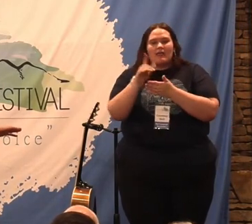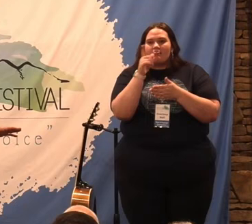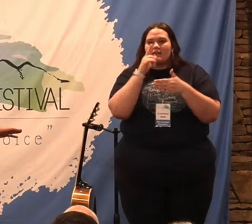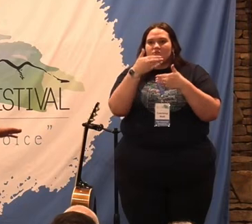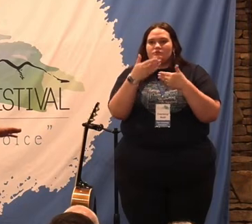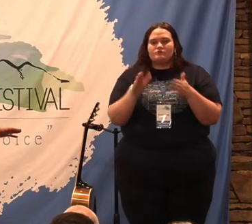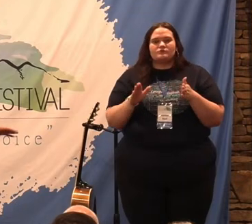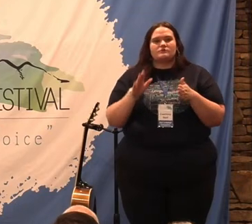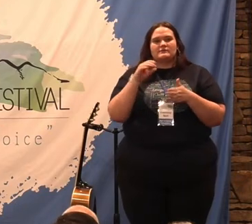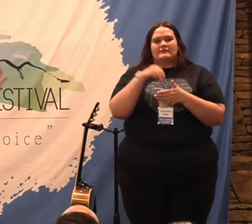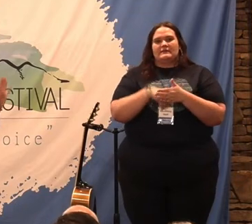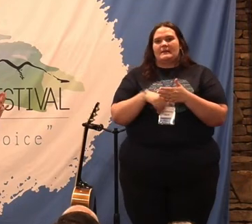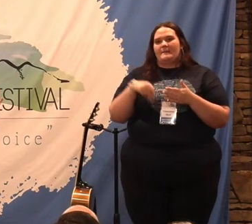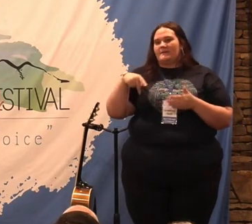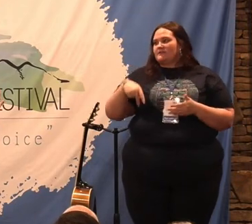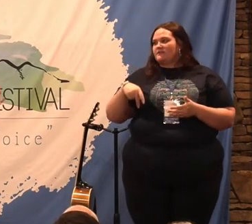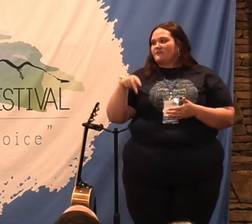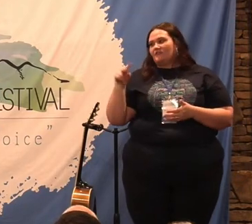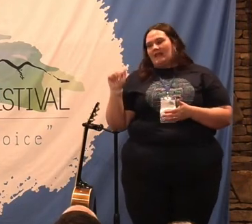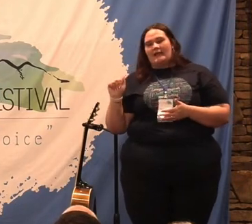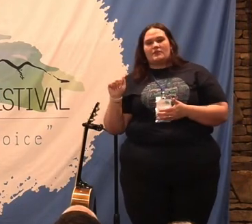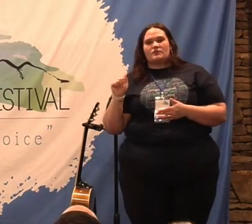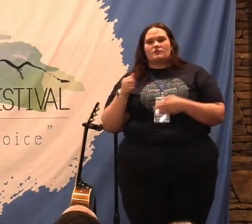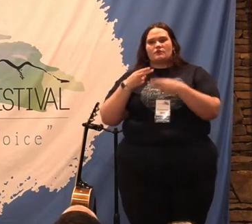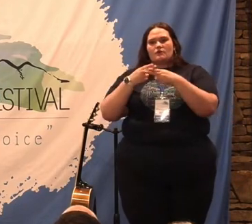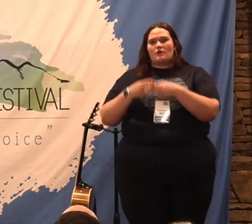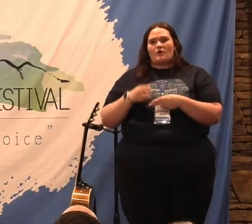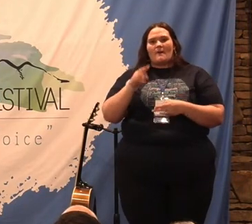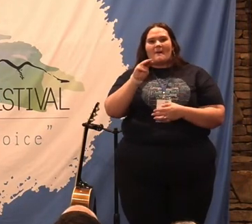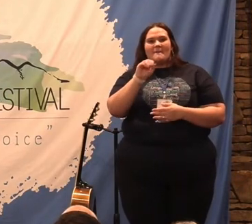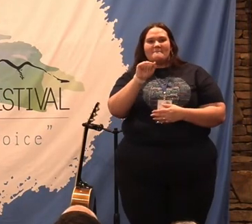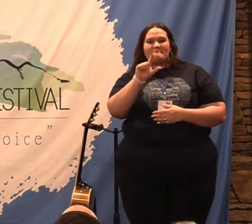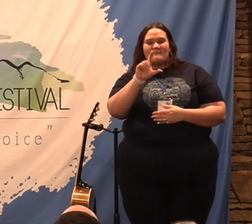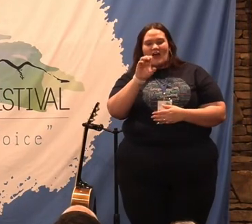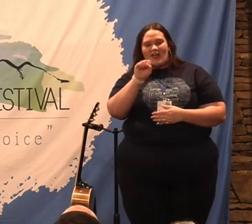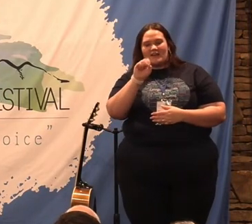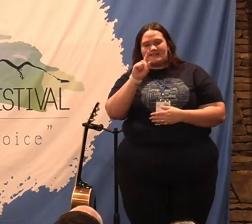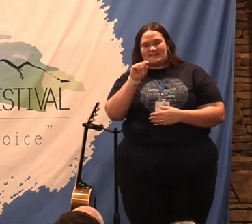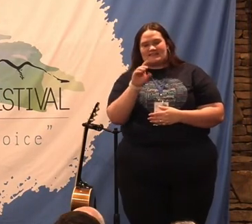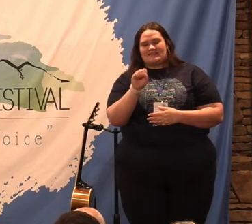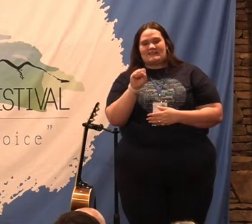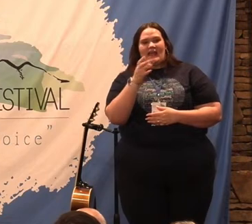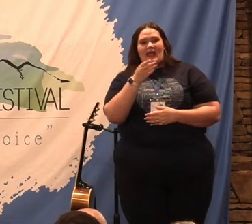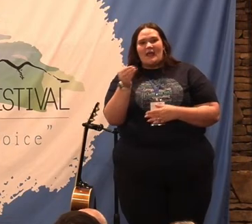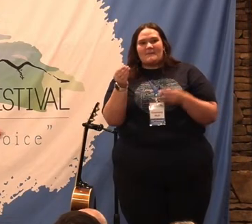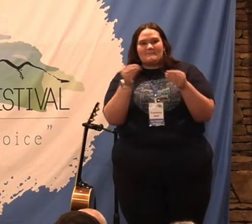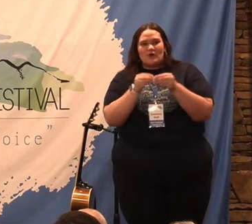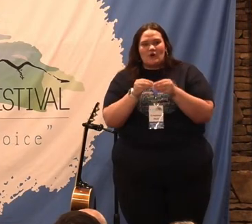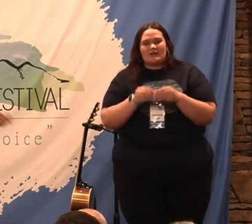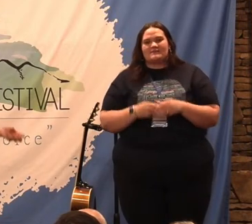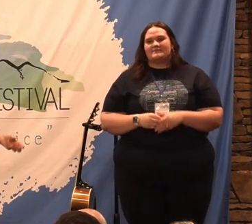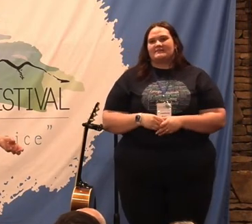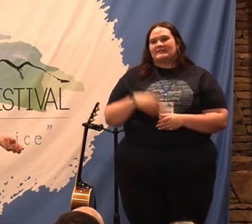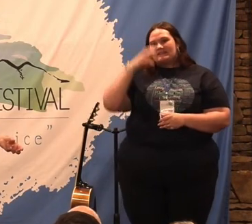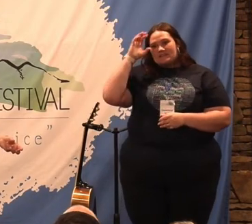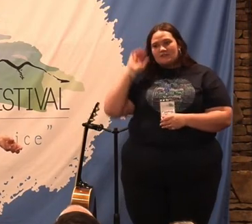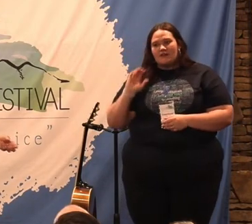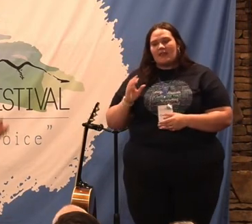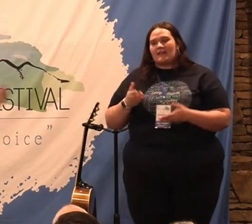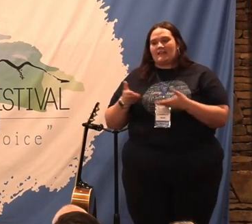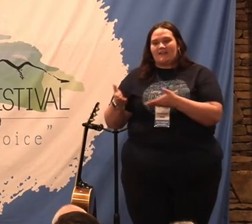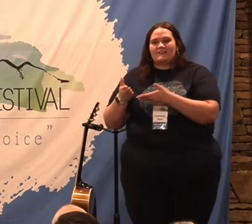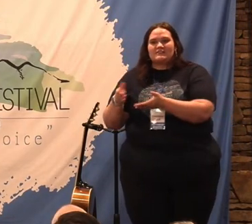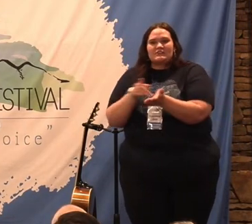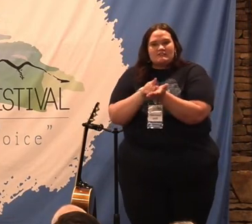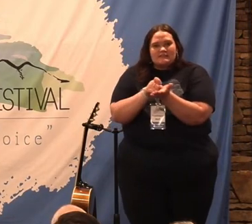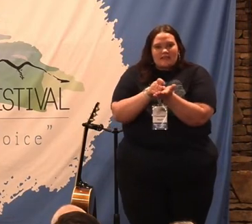Knob, Pennsylvania. It's called Mollusks and More. Cinderella supplies her with marinated slugs.